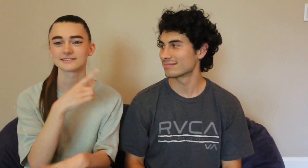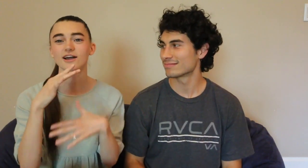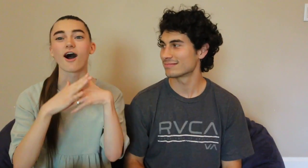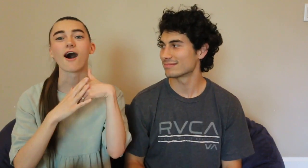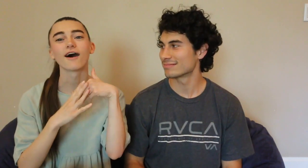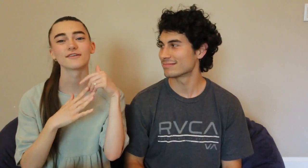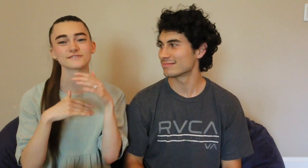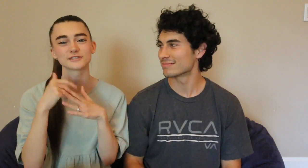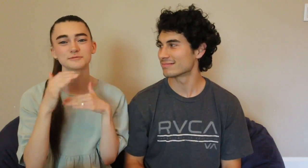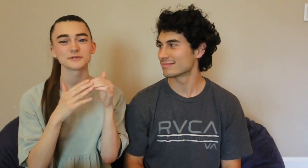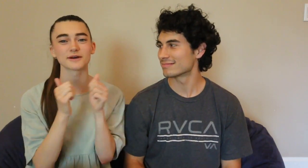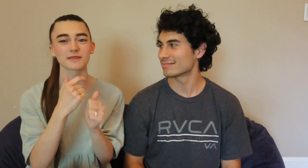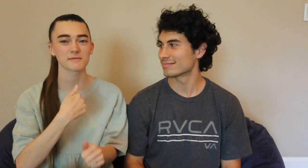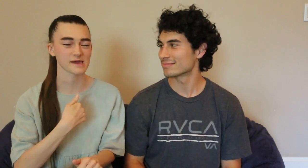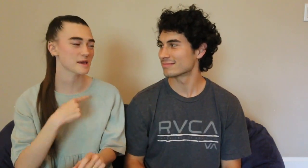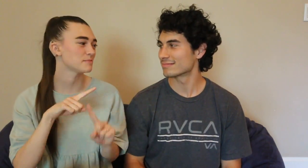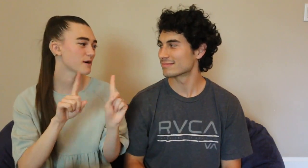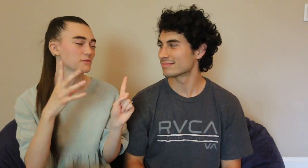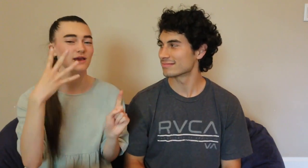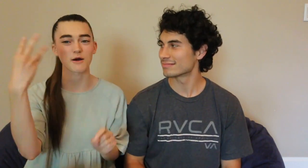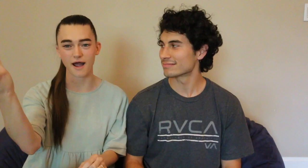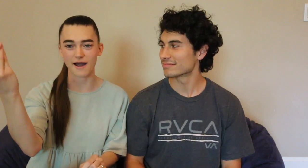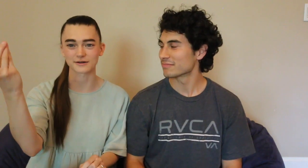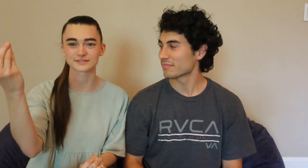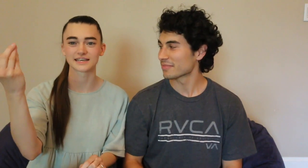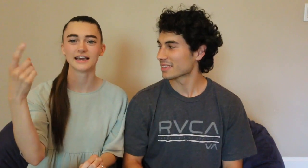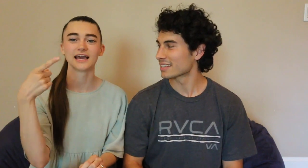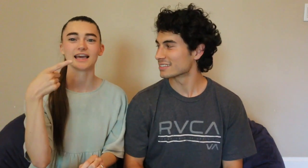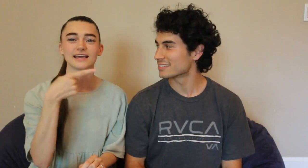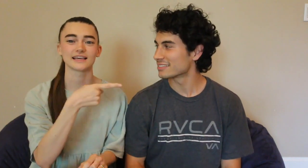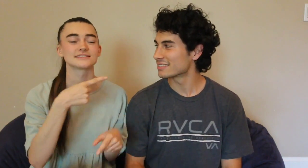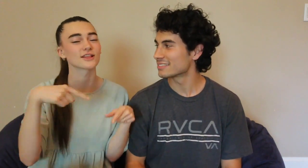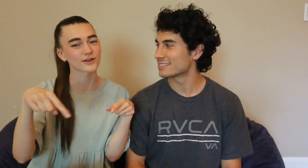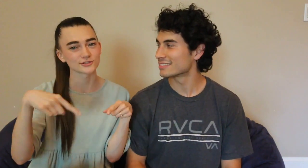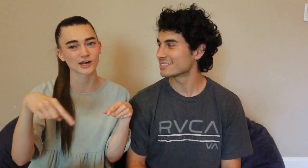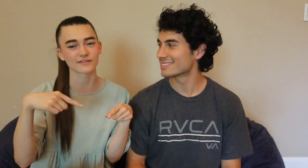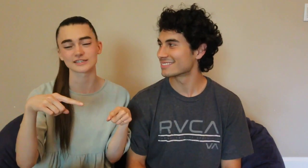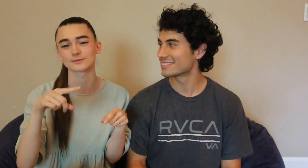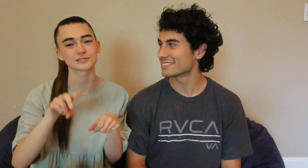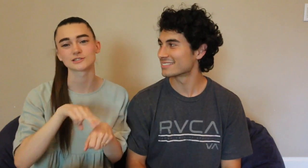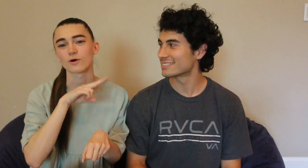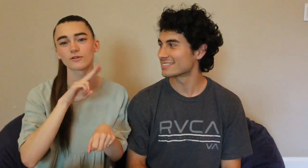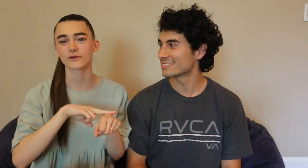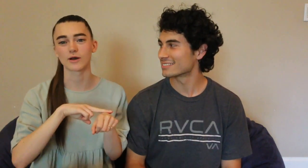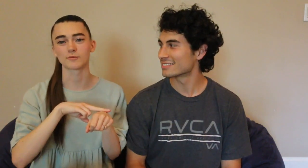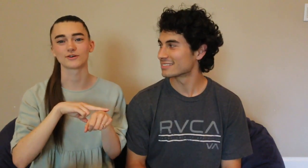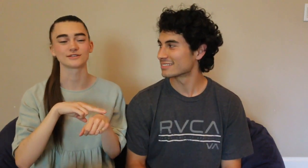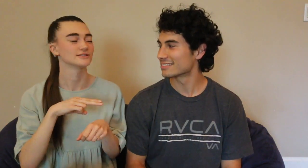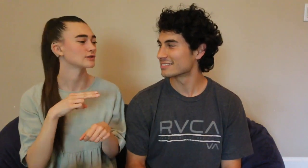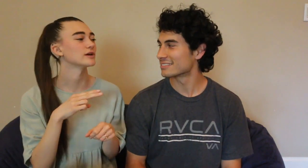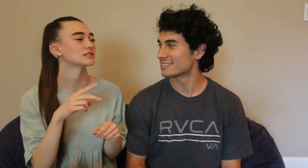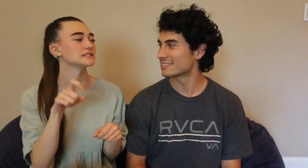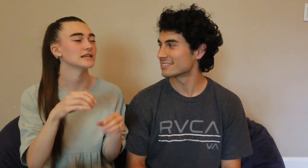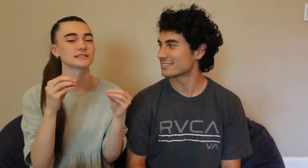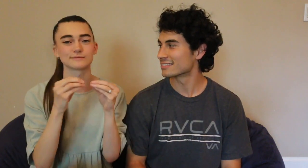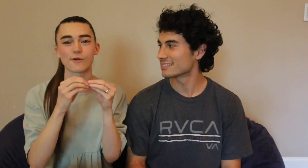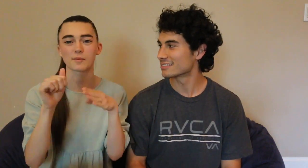he's comfortable with me. But when we go out, he gets a little nervous, which is totally normal. So, he just needs more